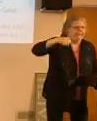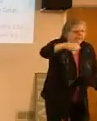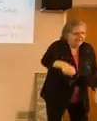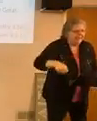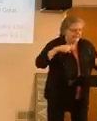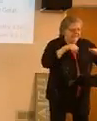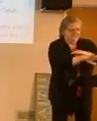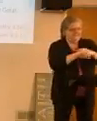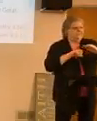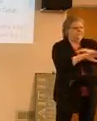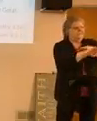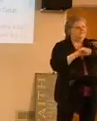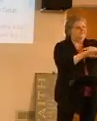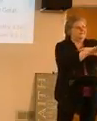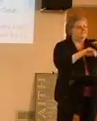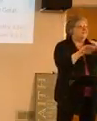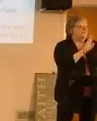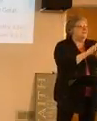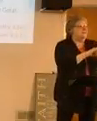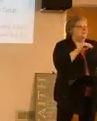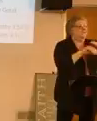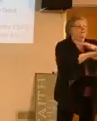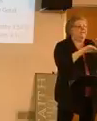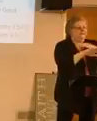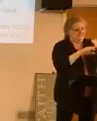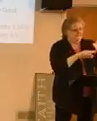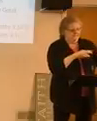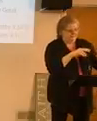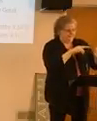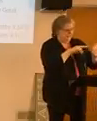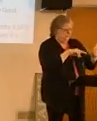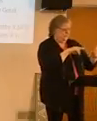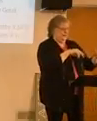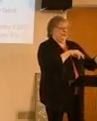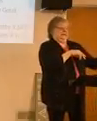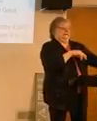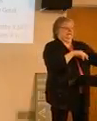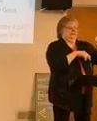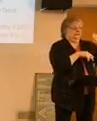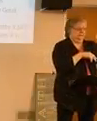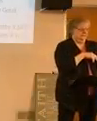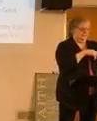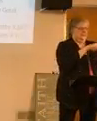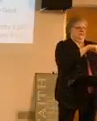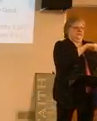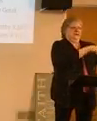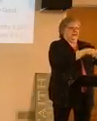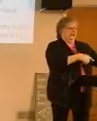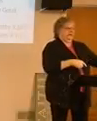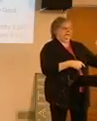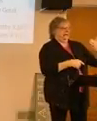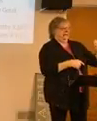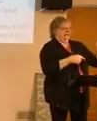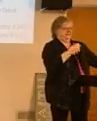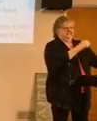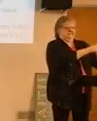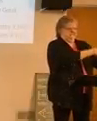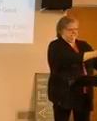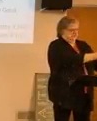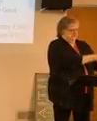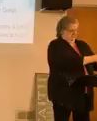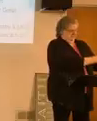came something you could read, but it would mush, you know, smudge and